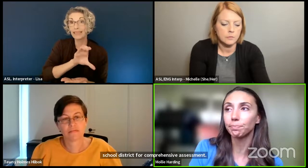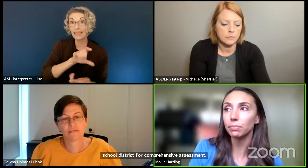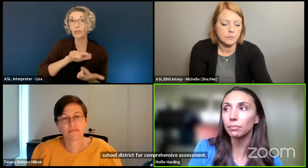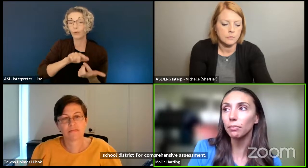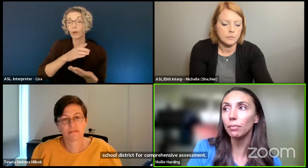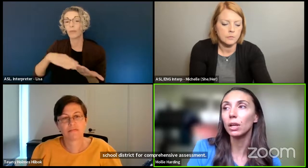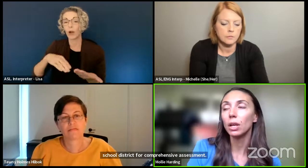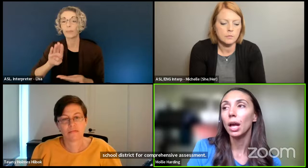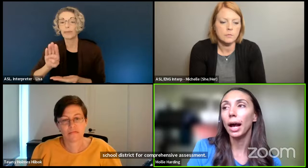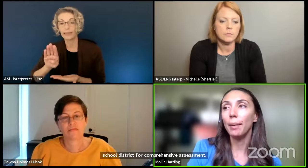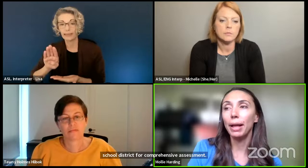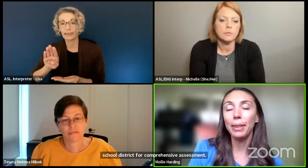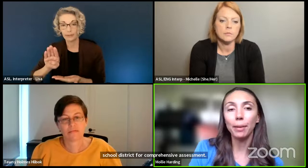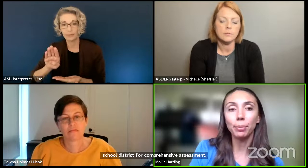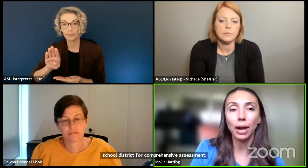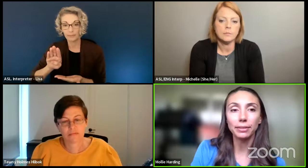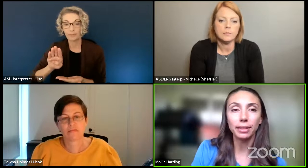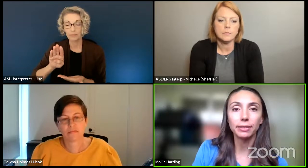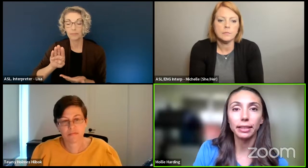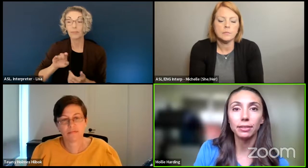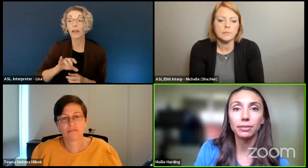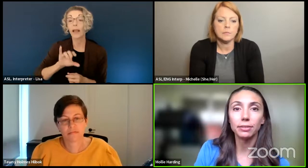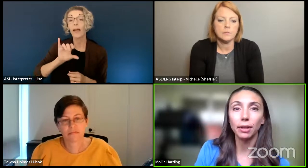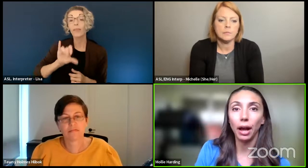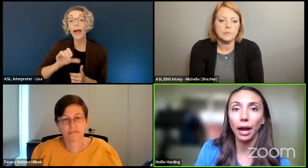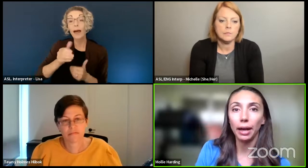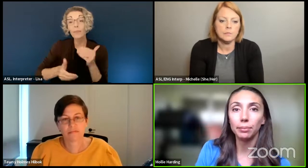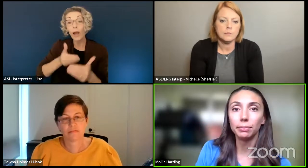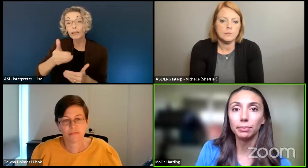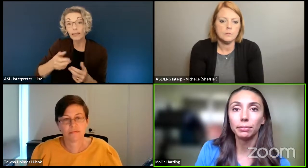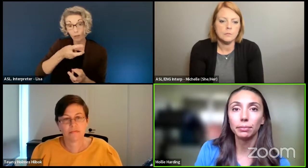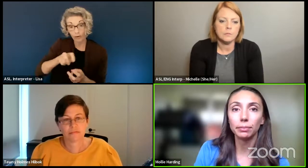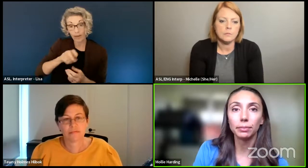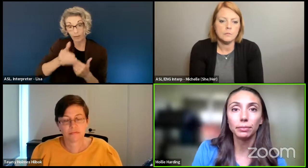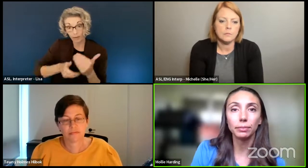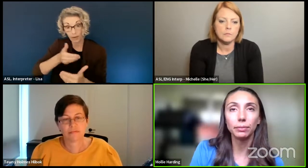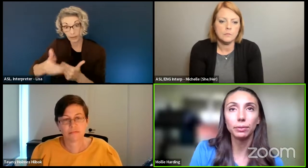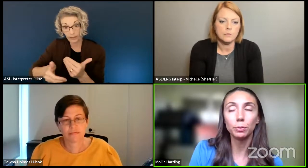B. And that process is